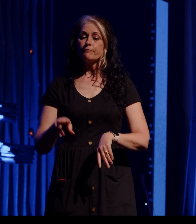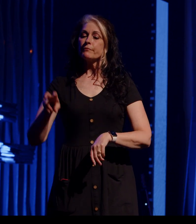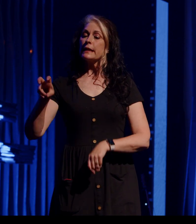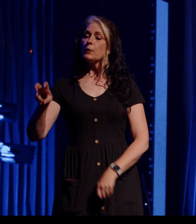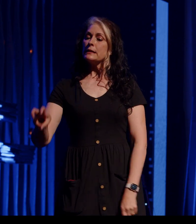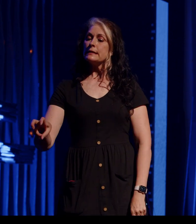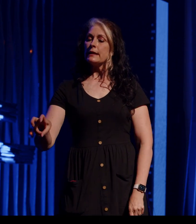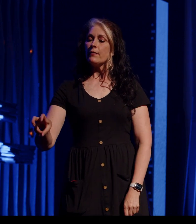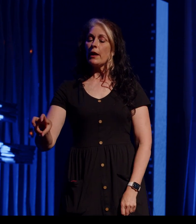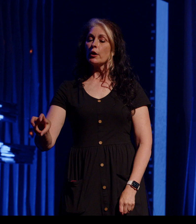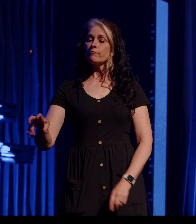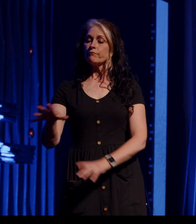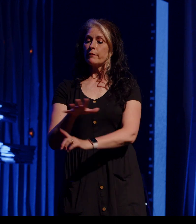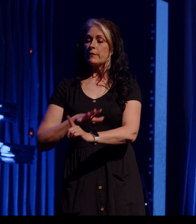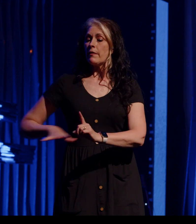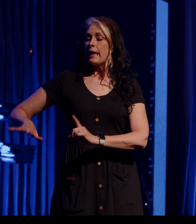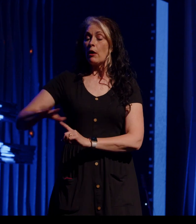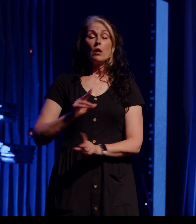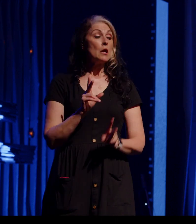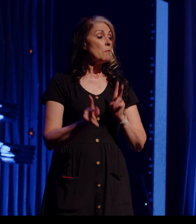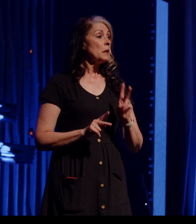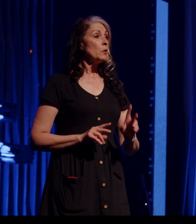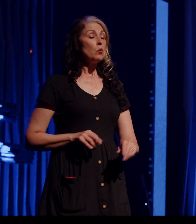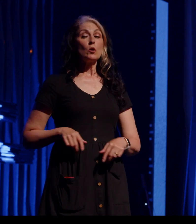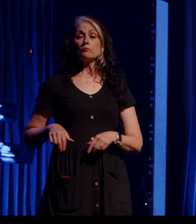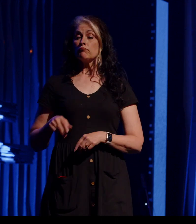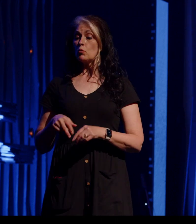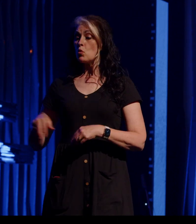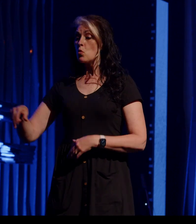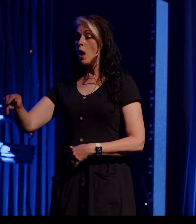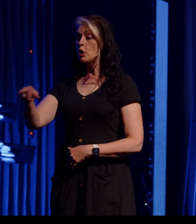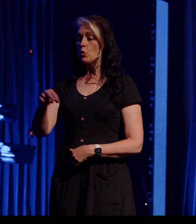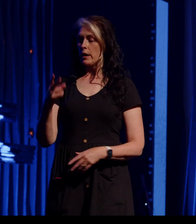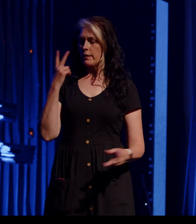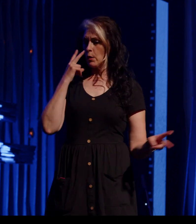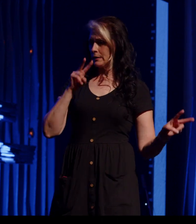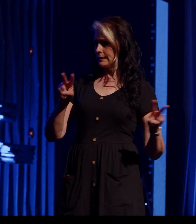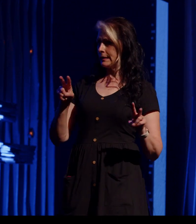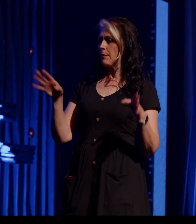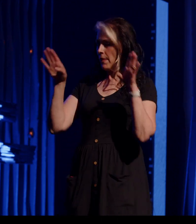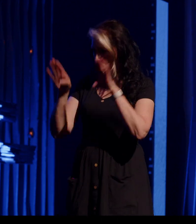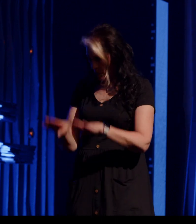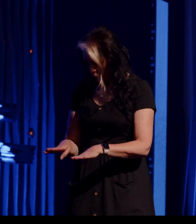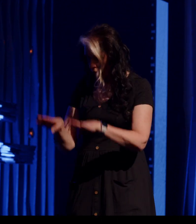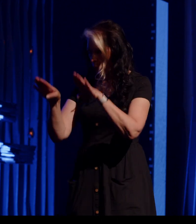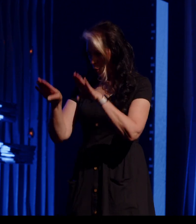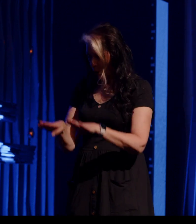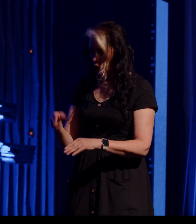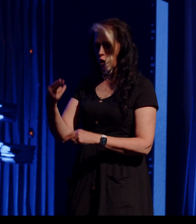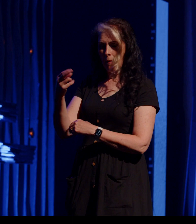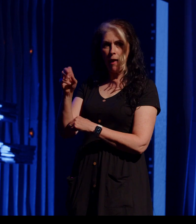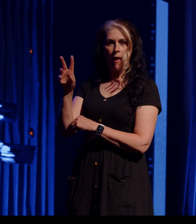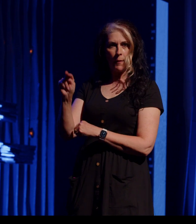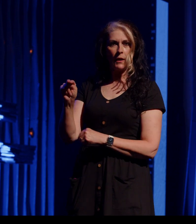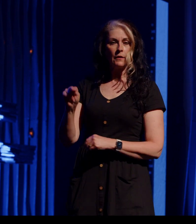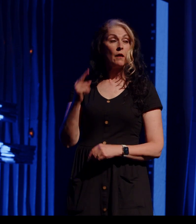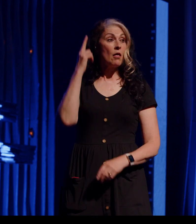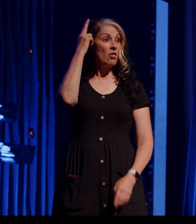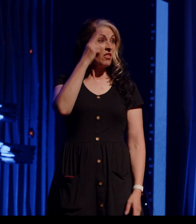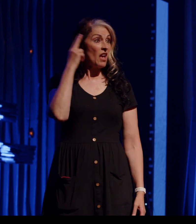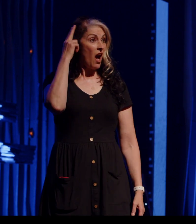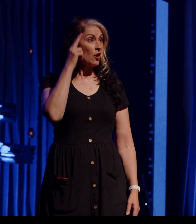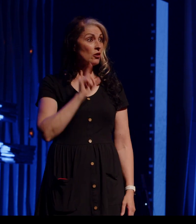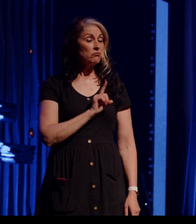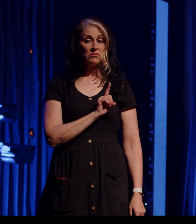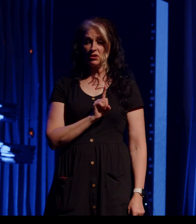by, they bowed down and worshiped him as they were supposed to do or commanded to by the king. When Mordecai came by,